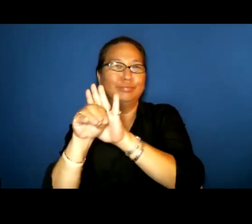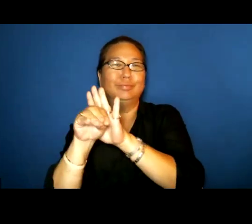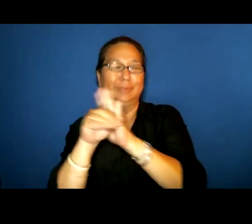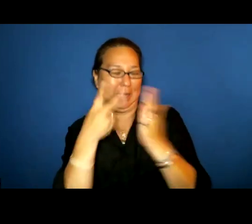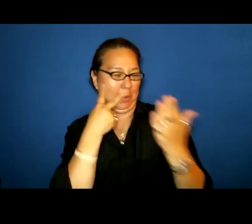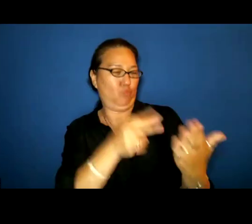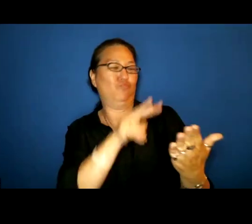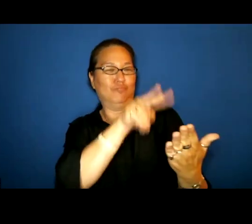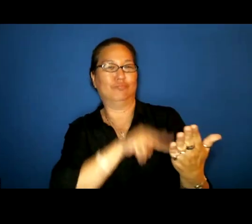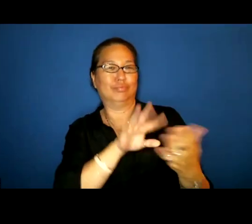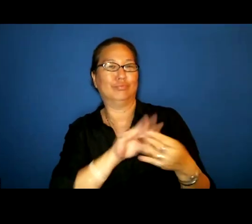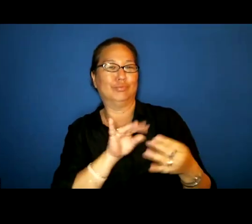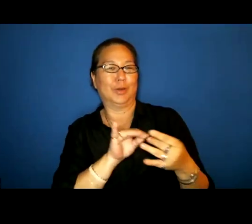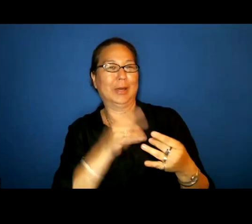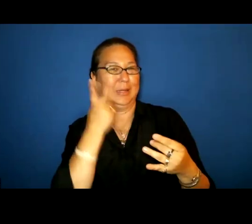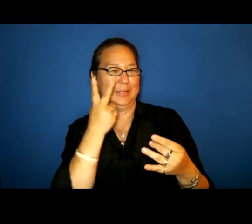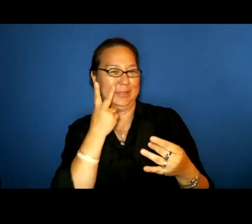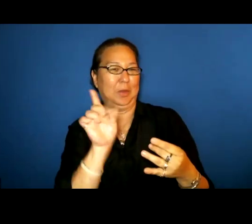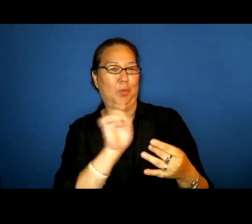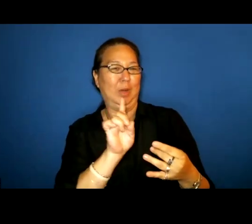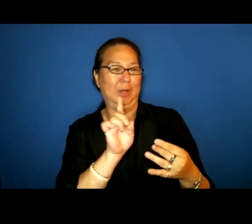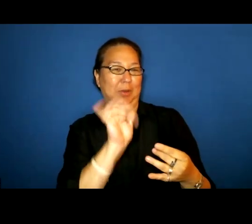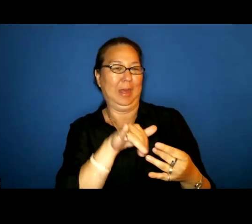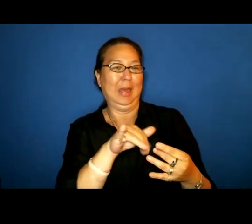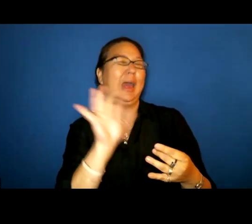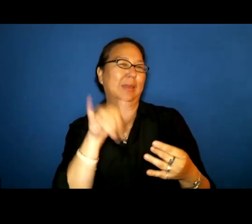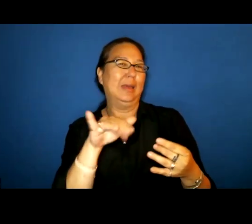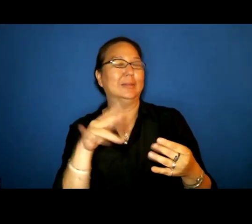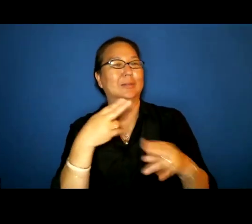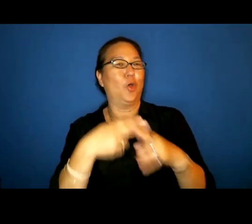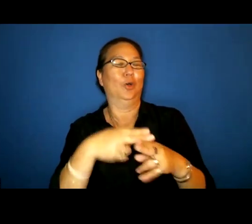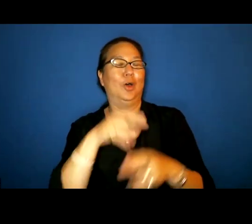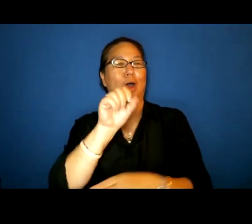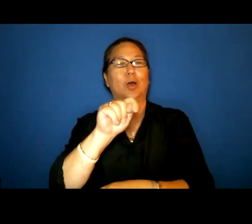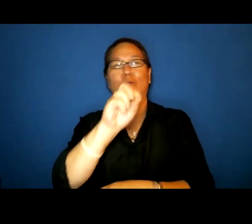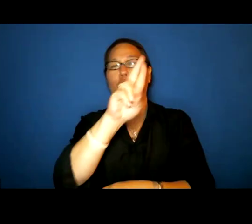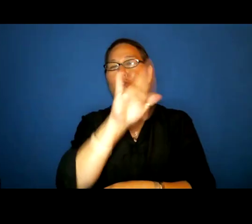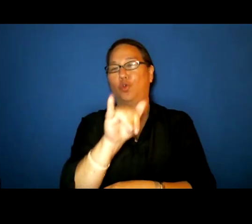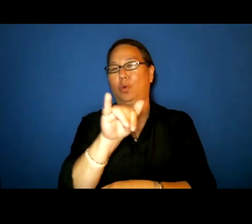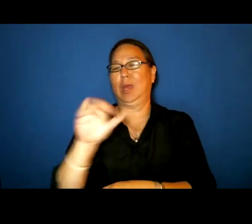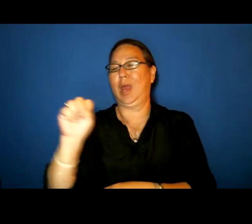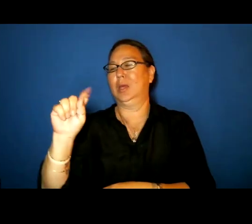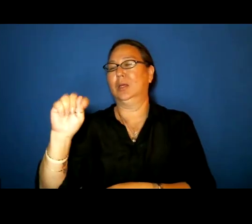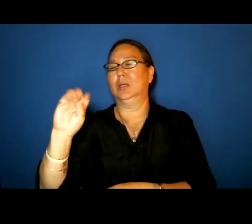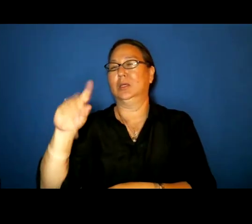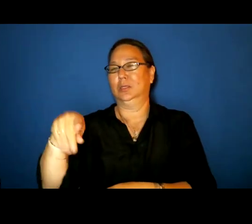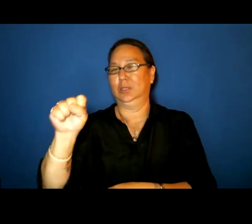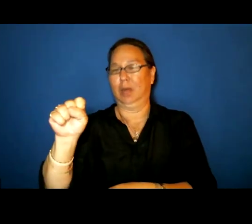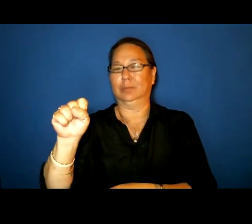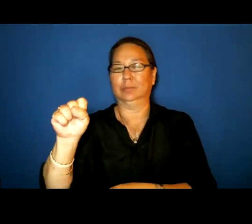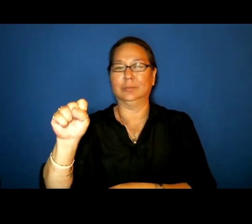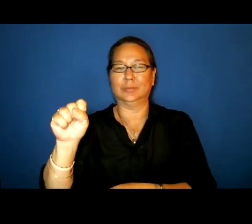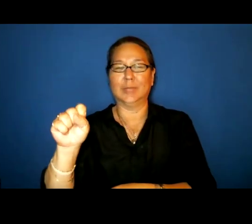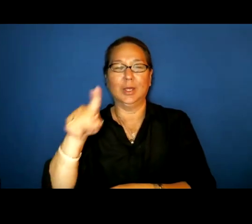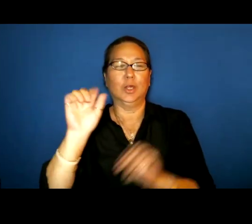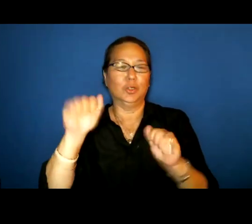starts as well. And share them with the young people in your life and help us to celebrate the importance of reading in the district.